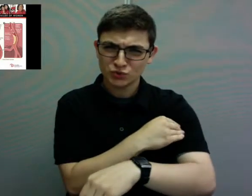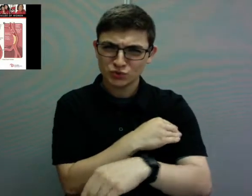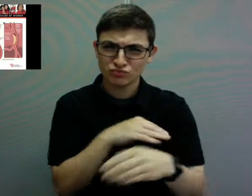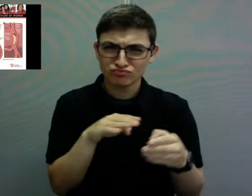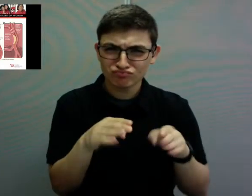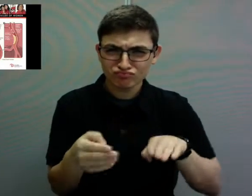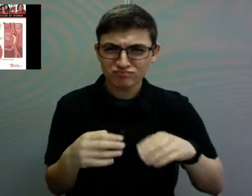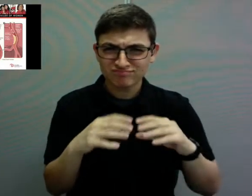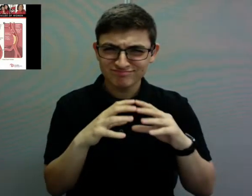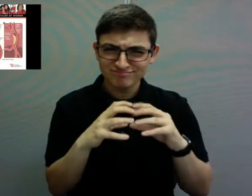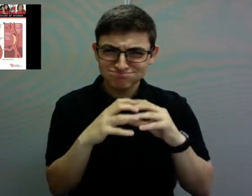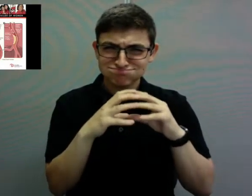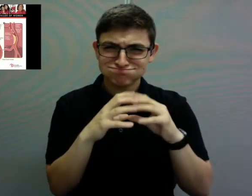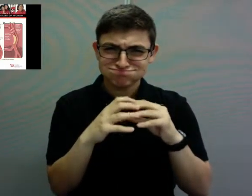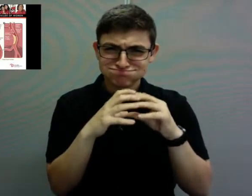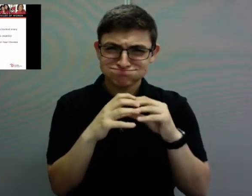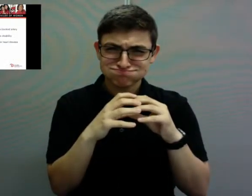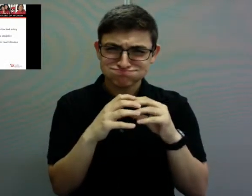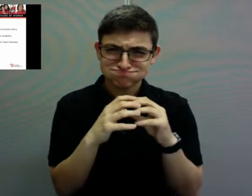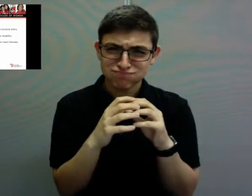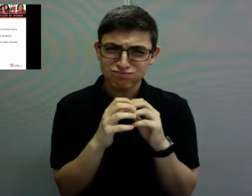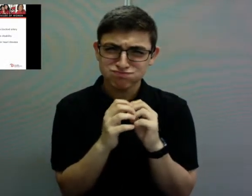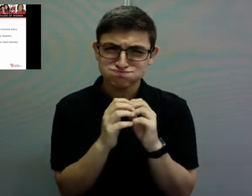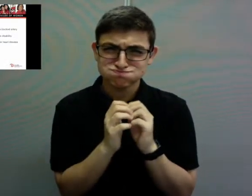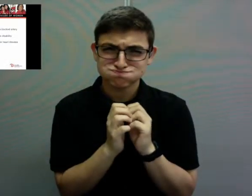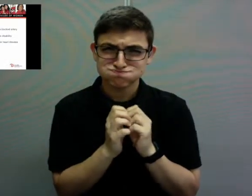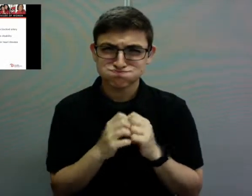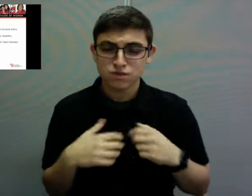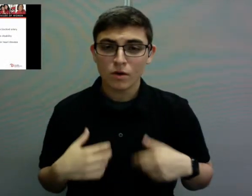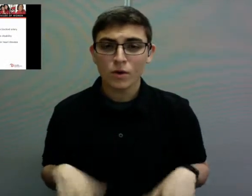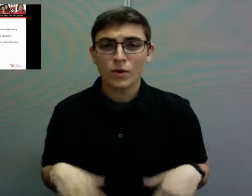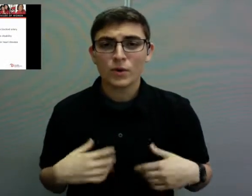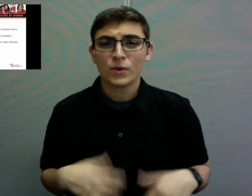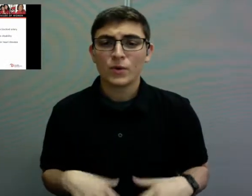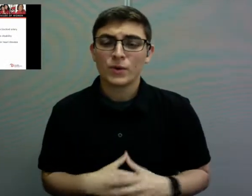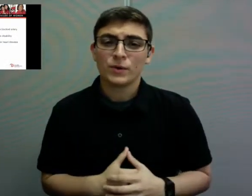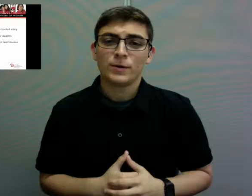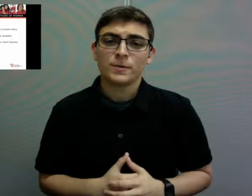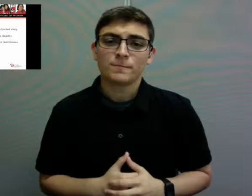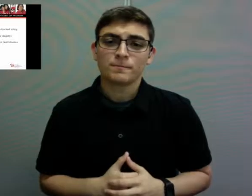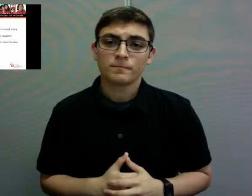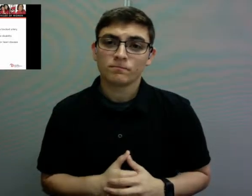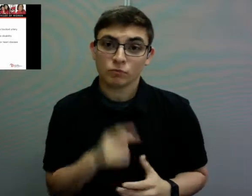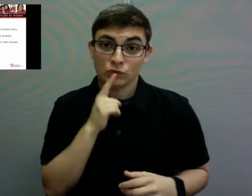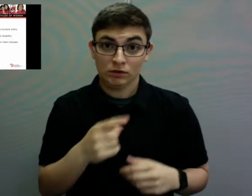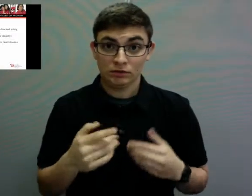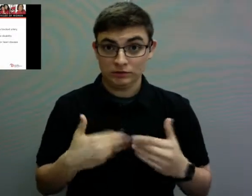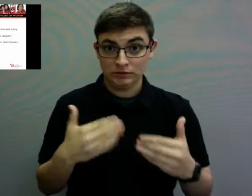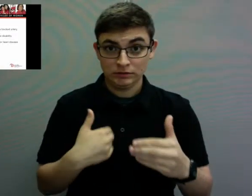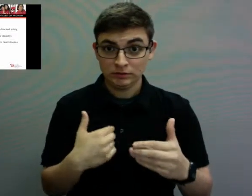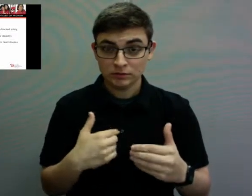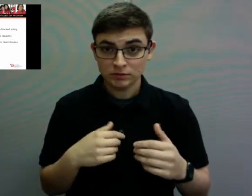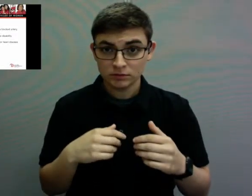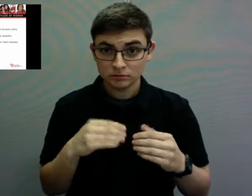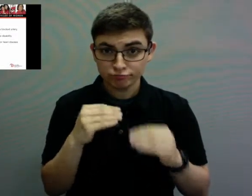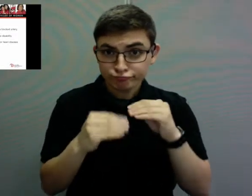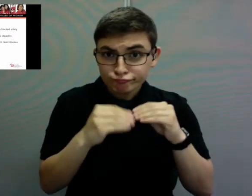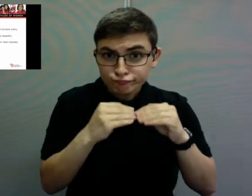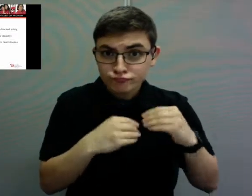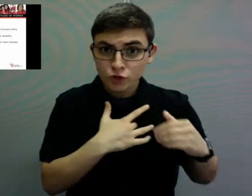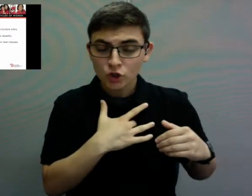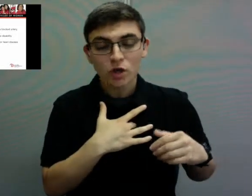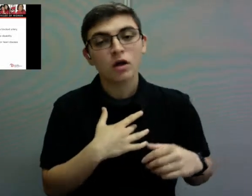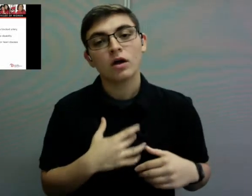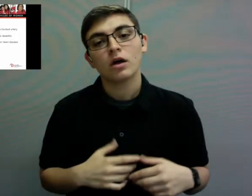tissue beyond that point. There really is no quick fix. Procedures like bypass surgery